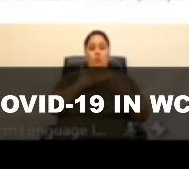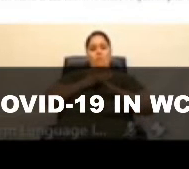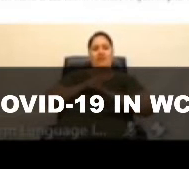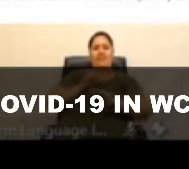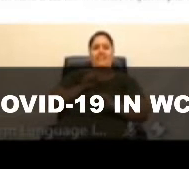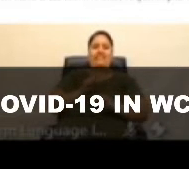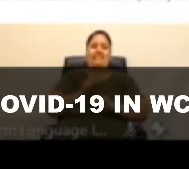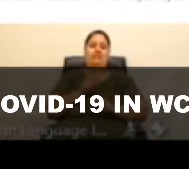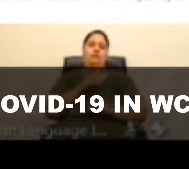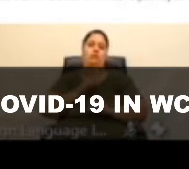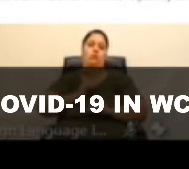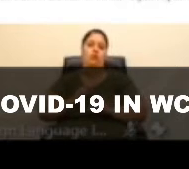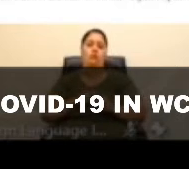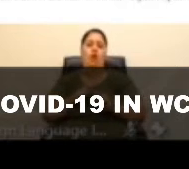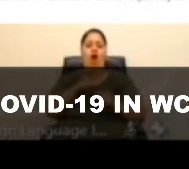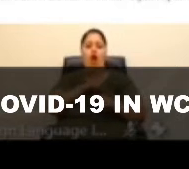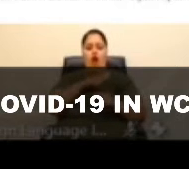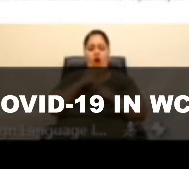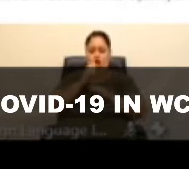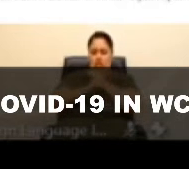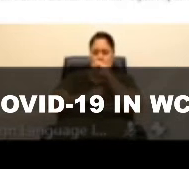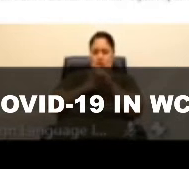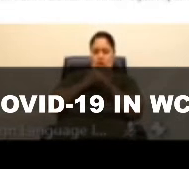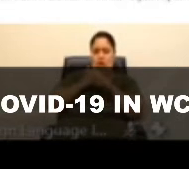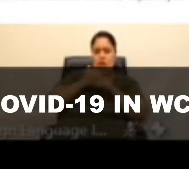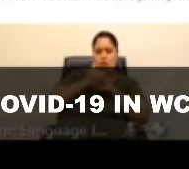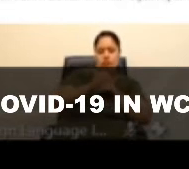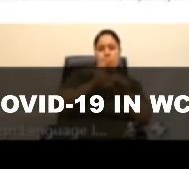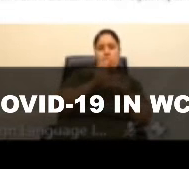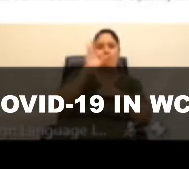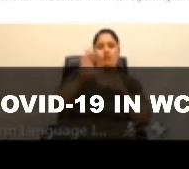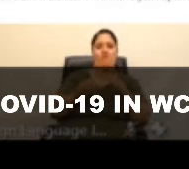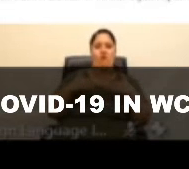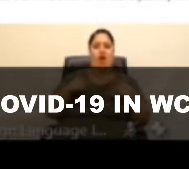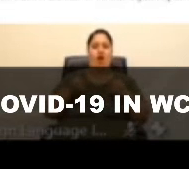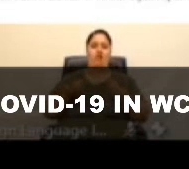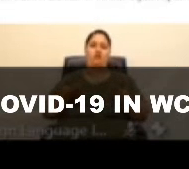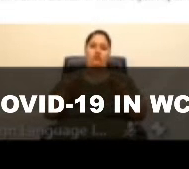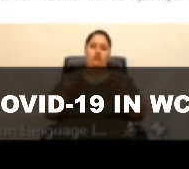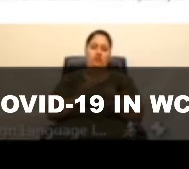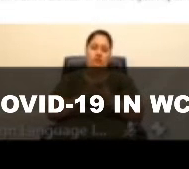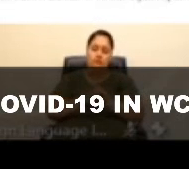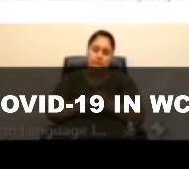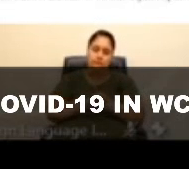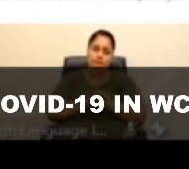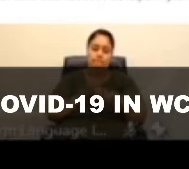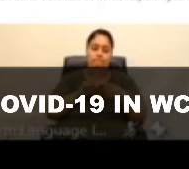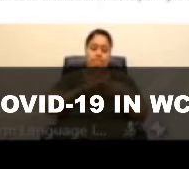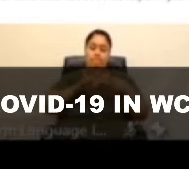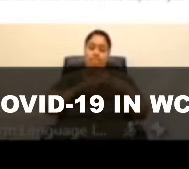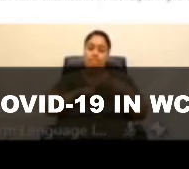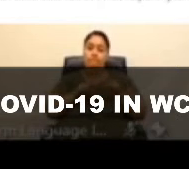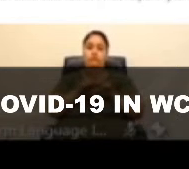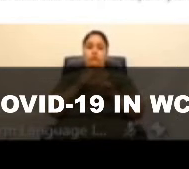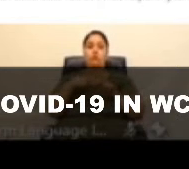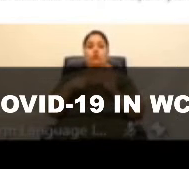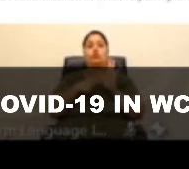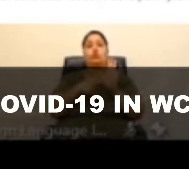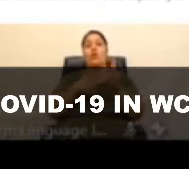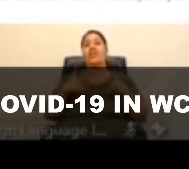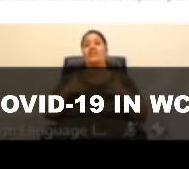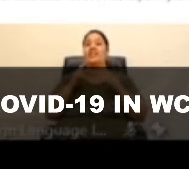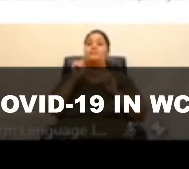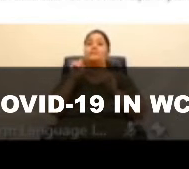very long-term consequences on our health service. We also highlight where there are events that may